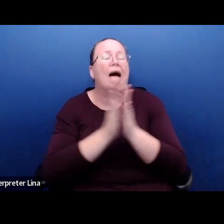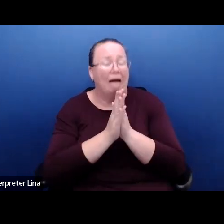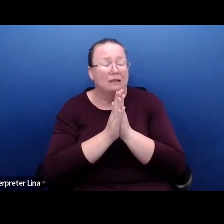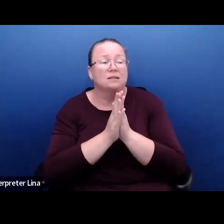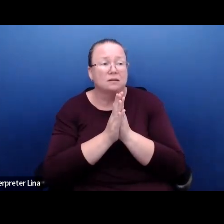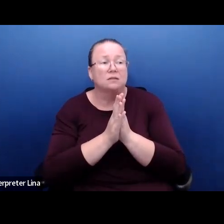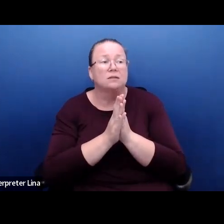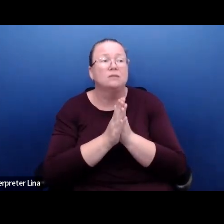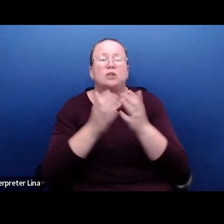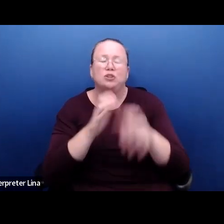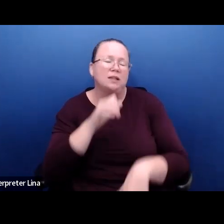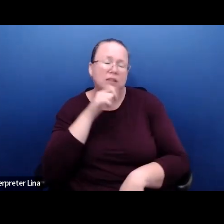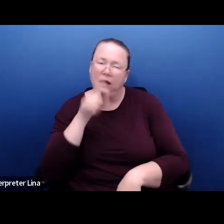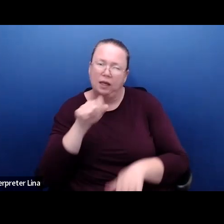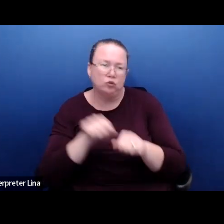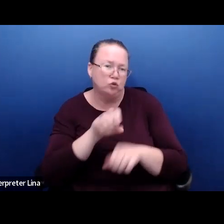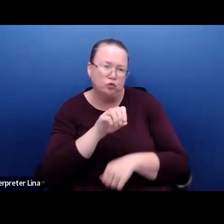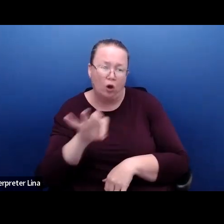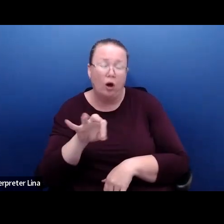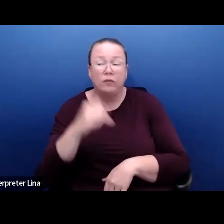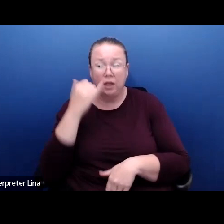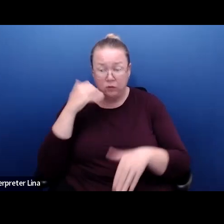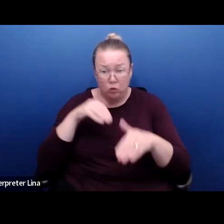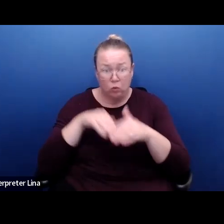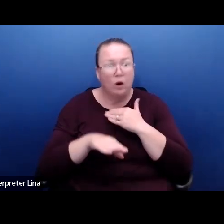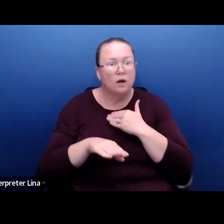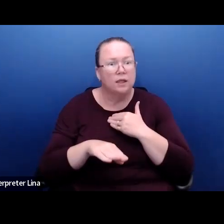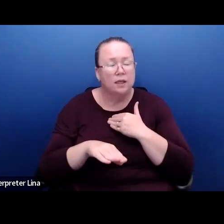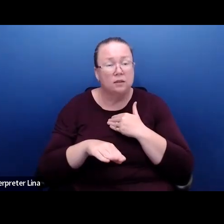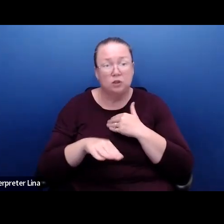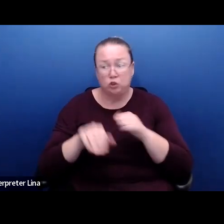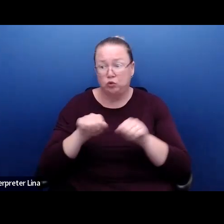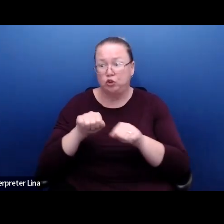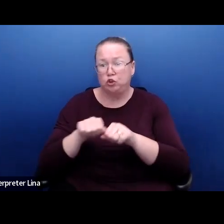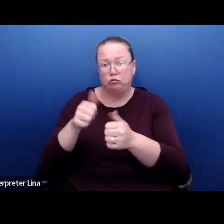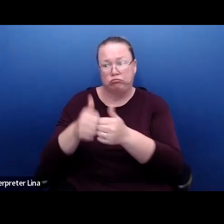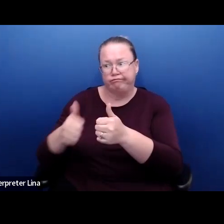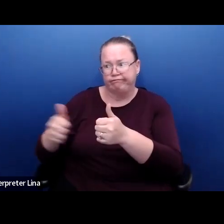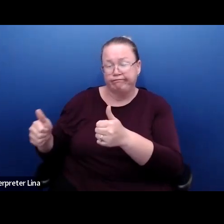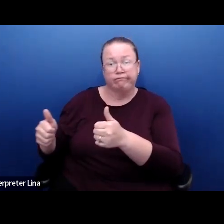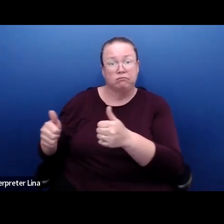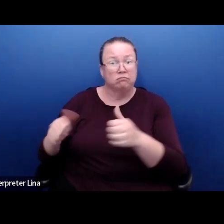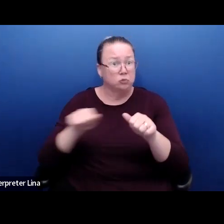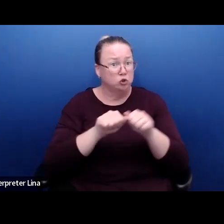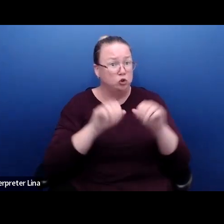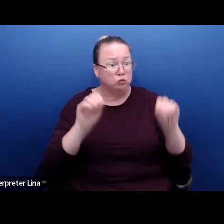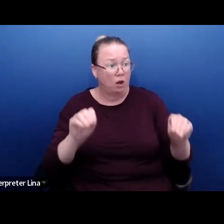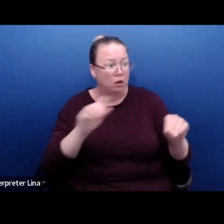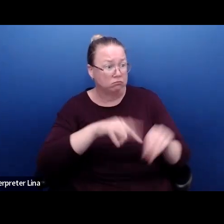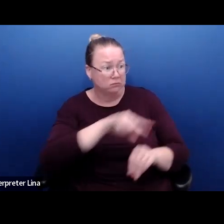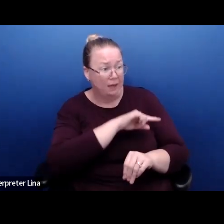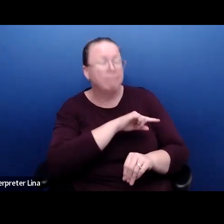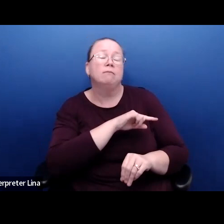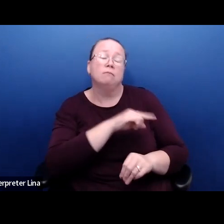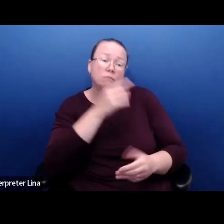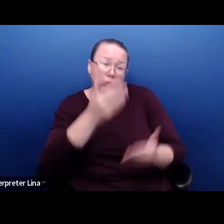likely that you don't have to take off your shoes. But if you walk in and there's a pile of shoes and no one else is wearing shoes, you're